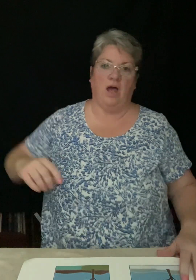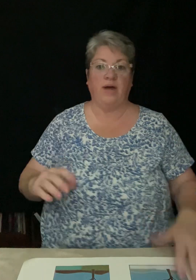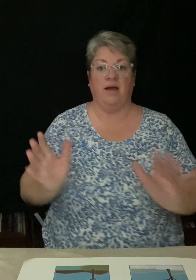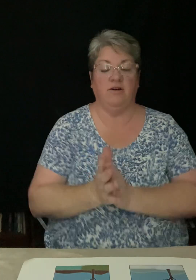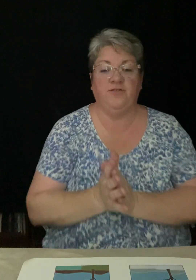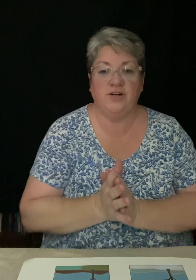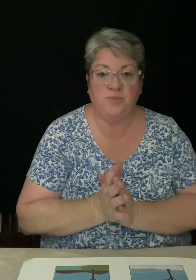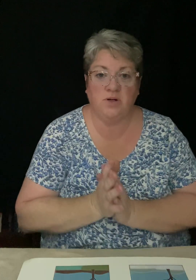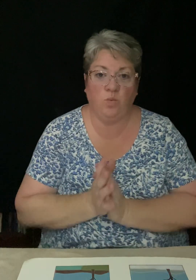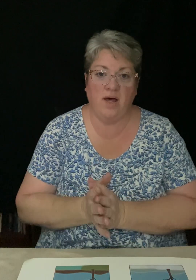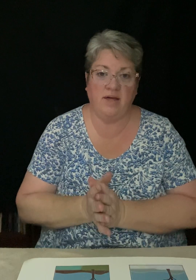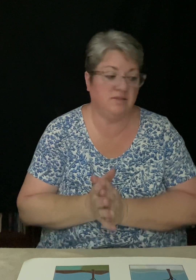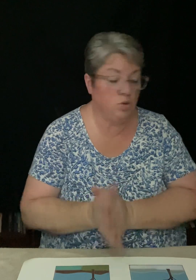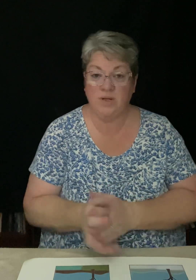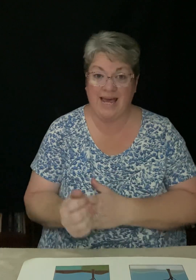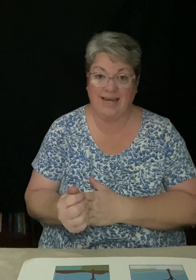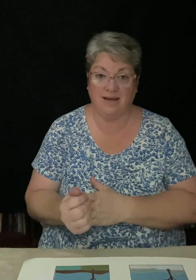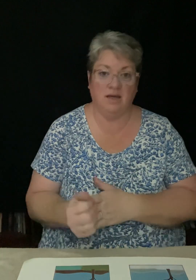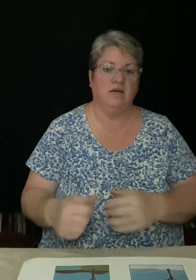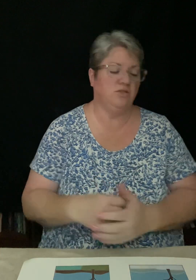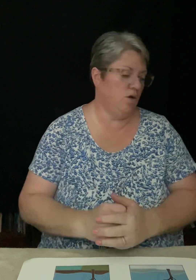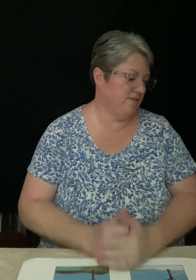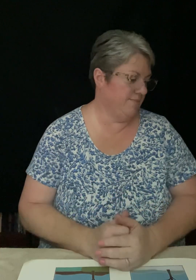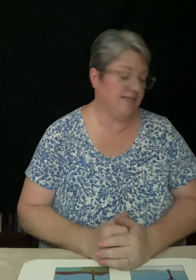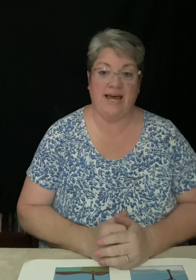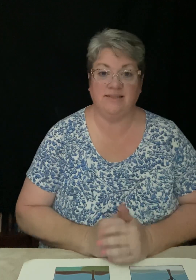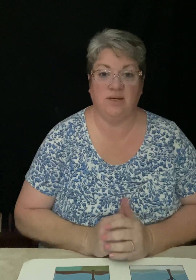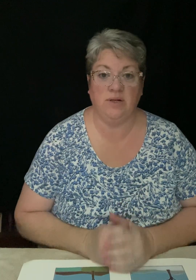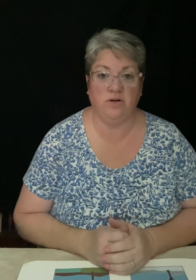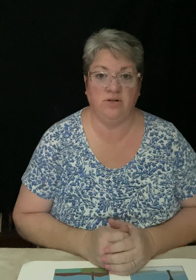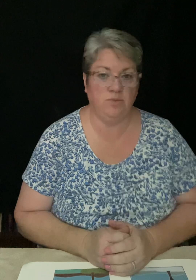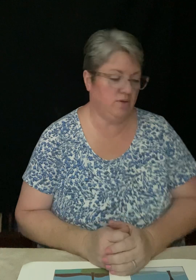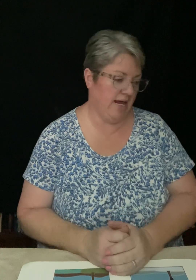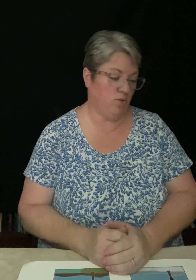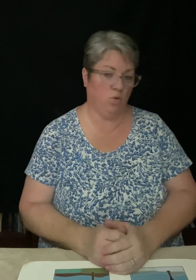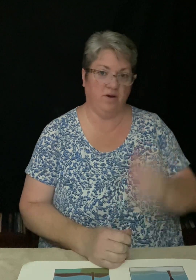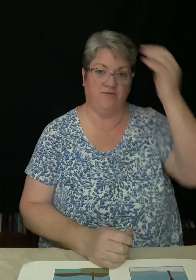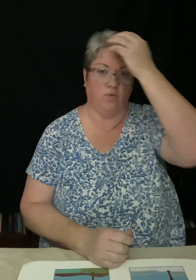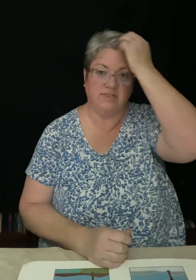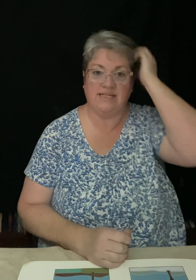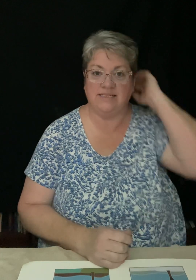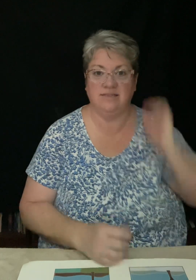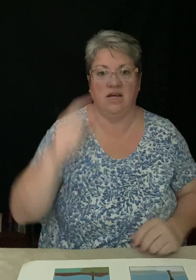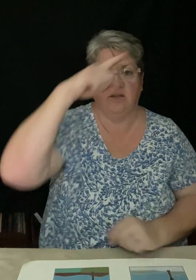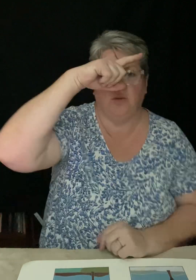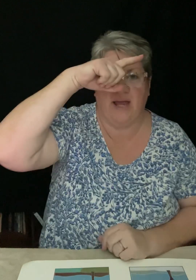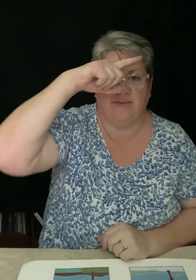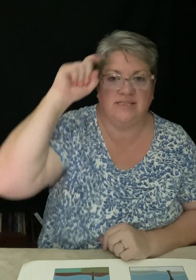Okay, our first book was Mooncake. So some of the signs that we learned in Mooncake were the 4 seasons. So we have